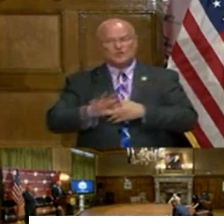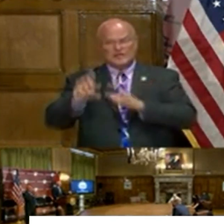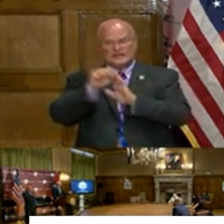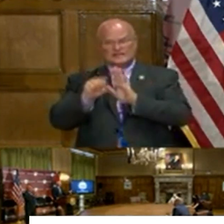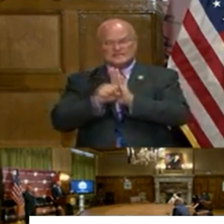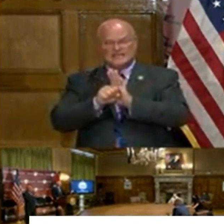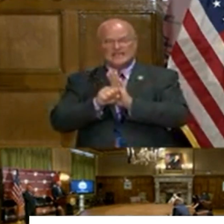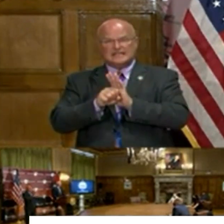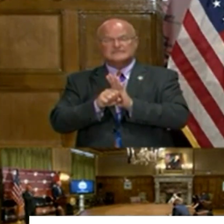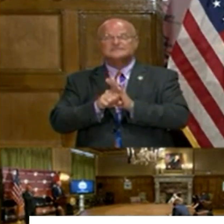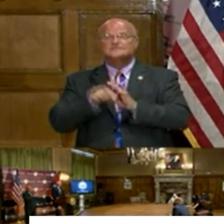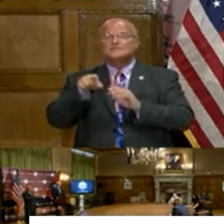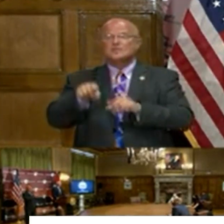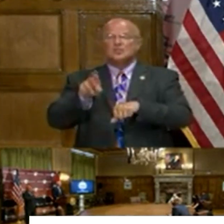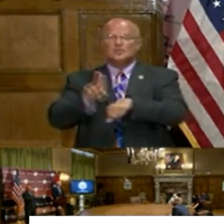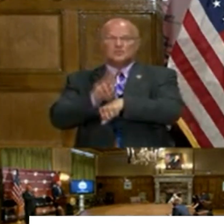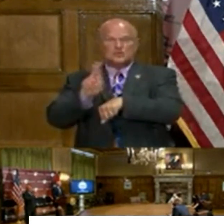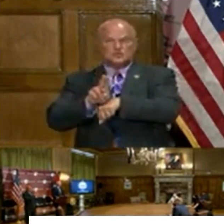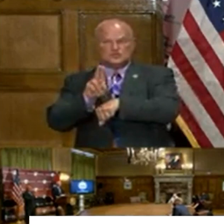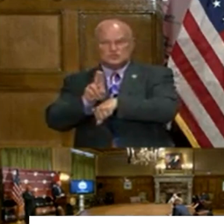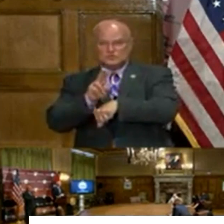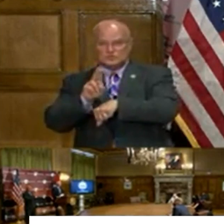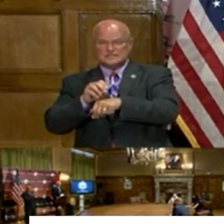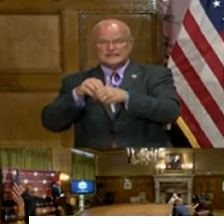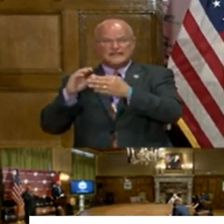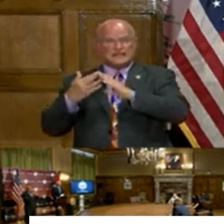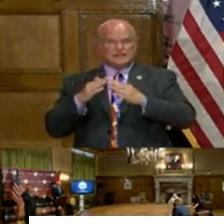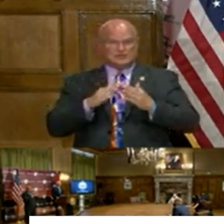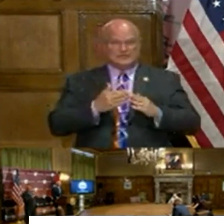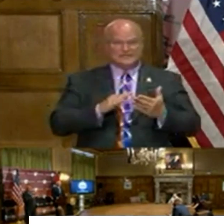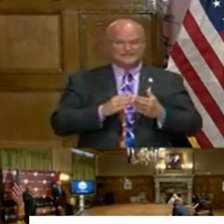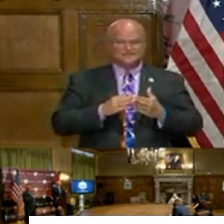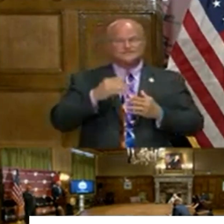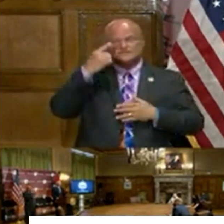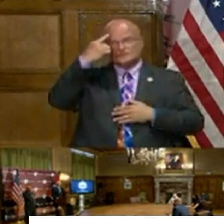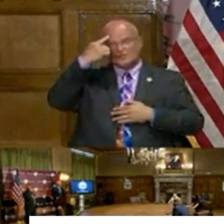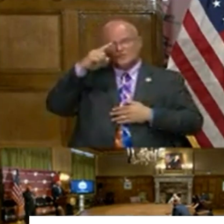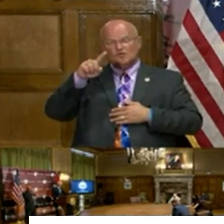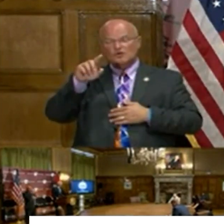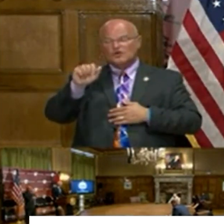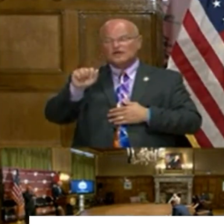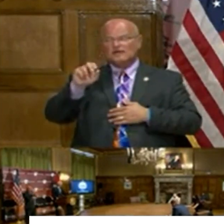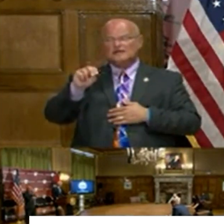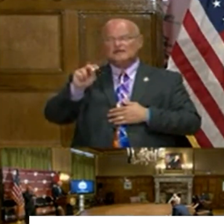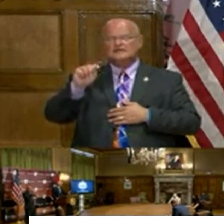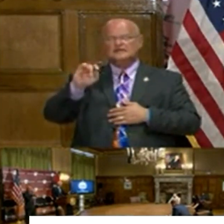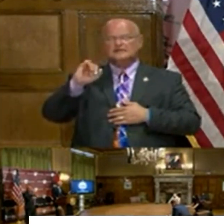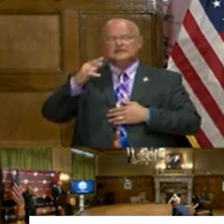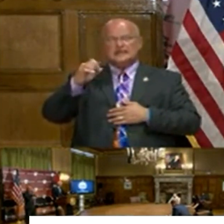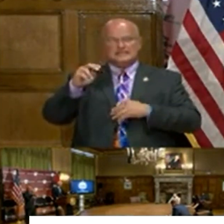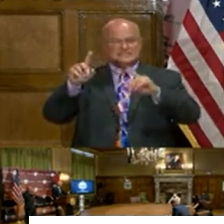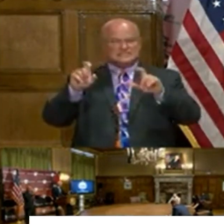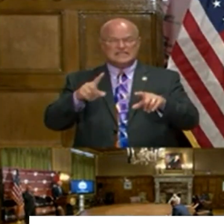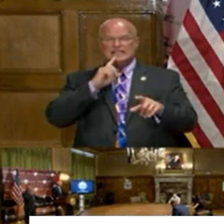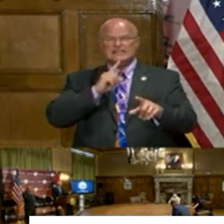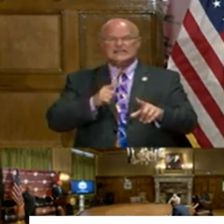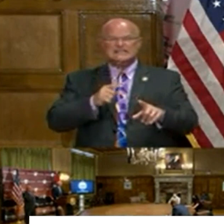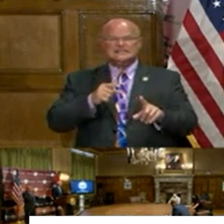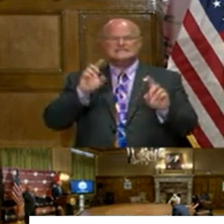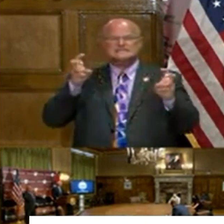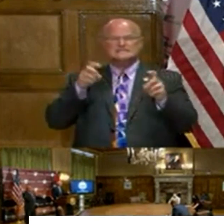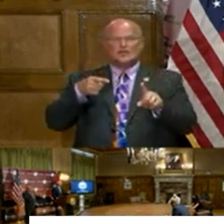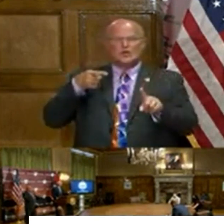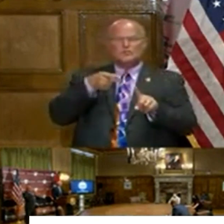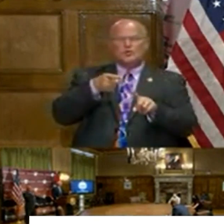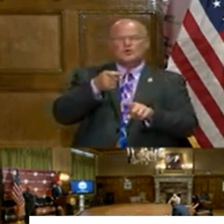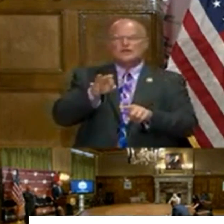be utilized and in the community. An antigen test, of course, is a point of care test,